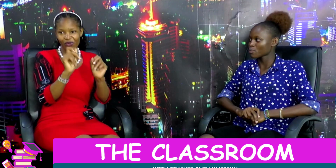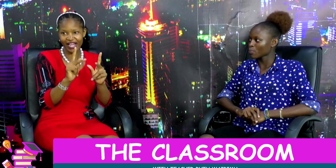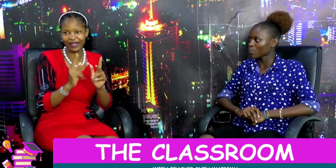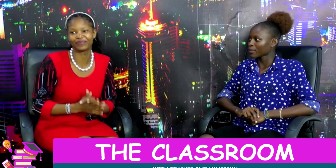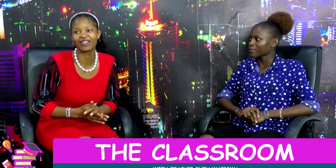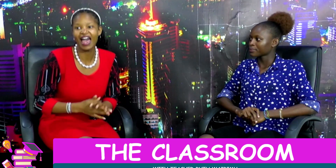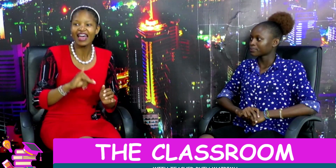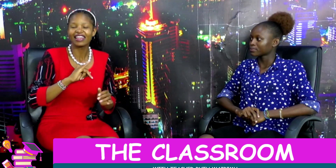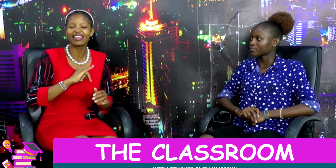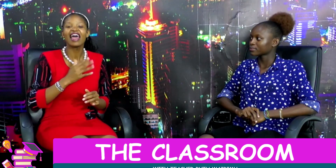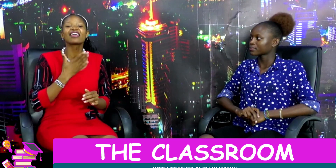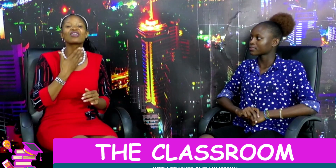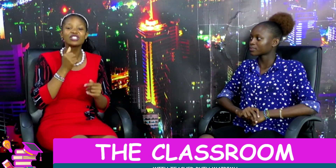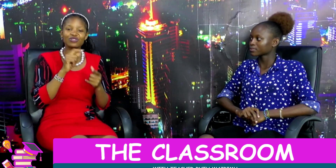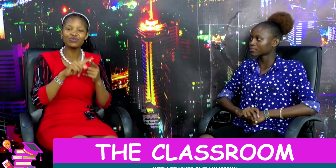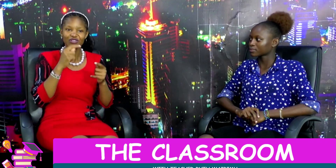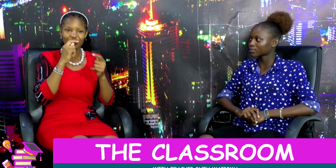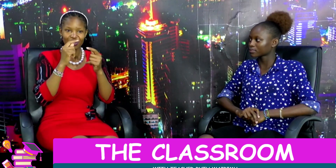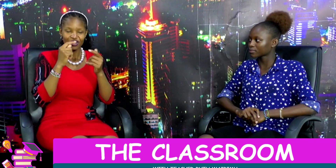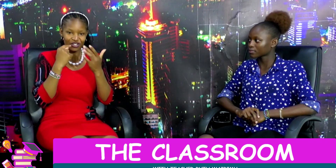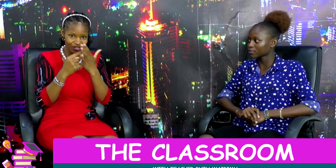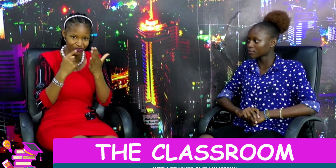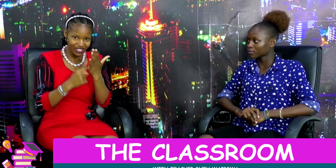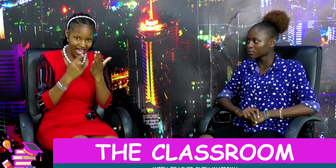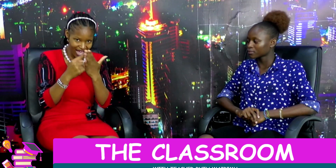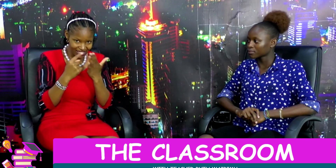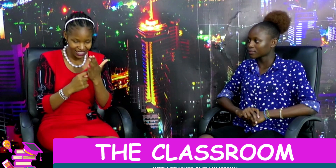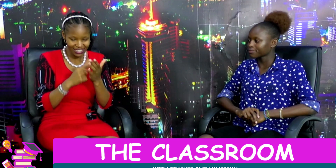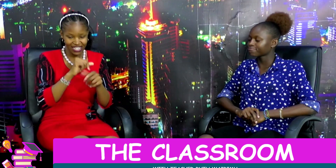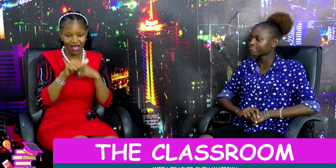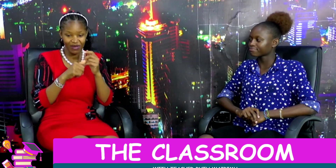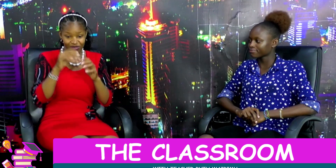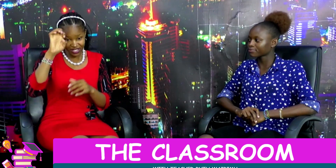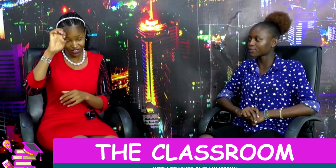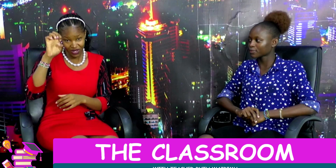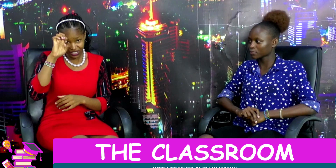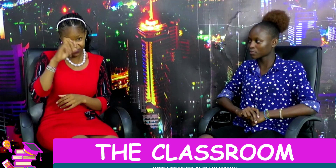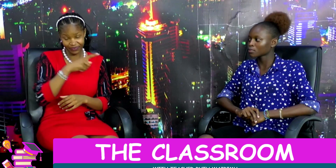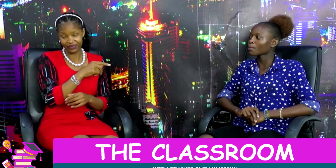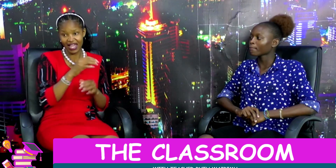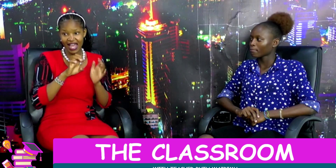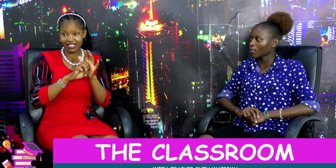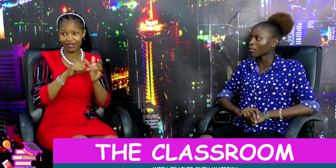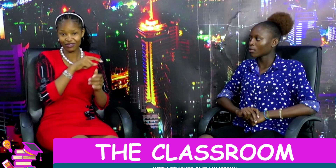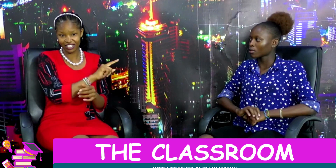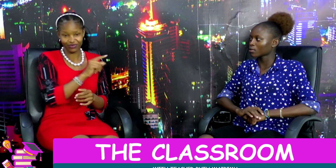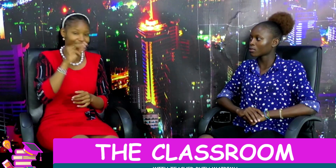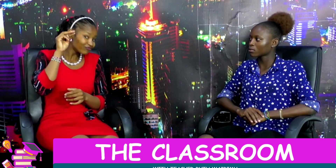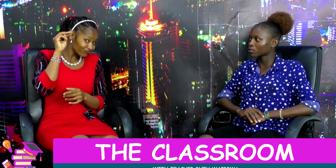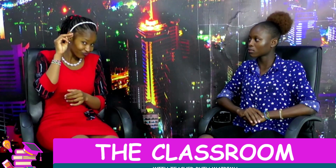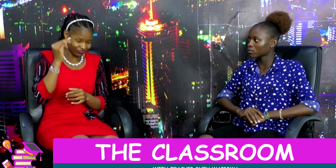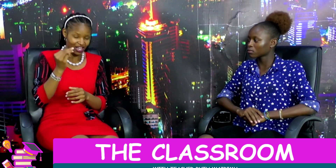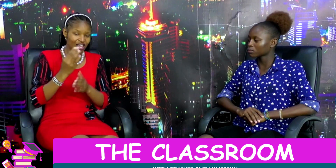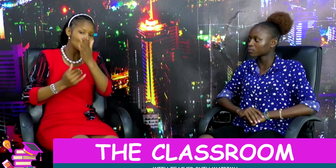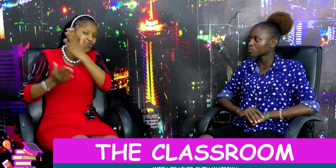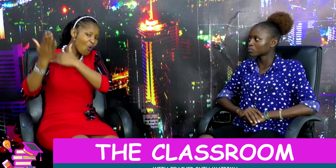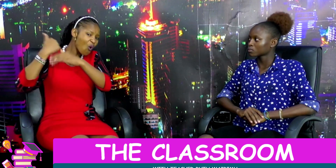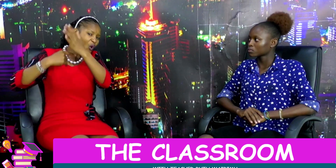she's shown us her sign name, as I've just shown all of you. So today we're going to be discussing how she got to